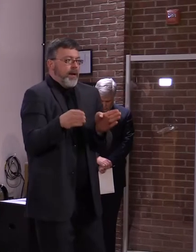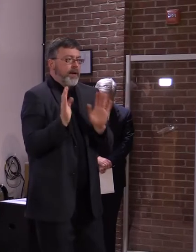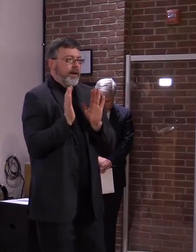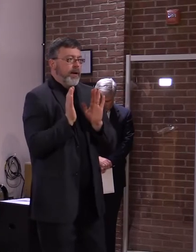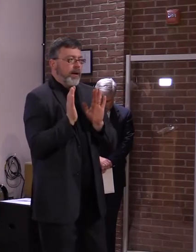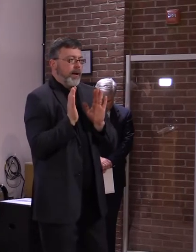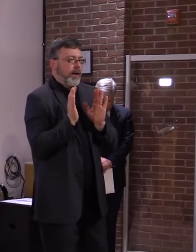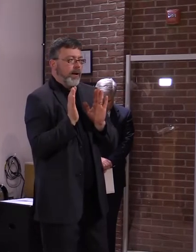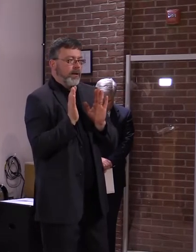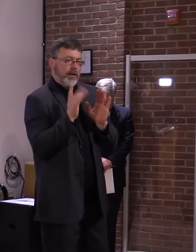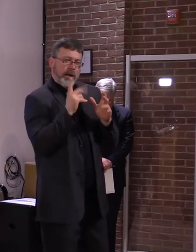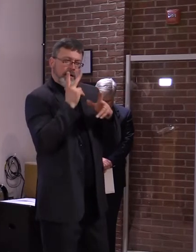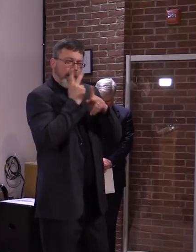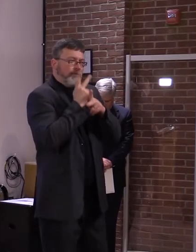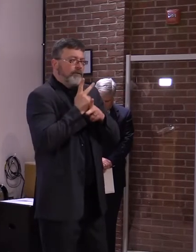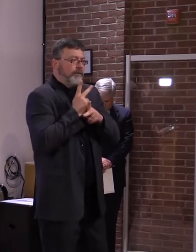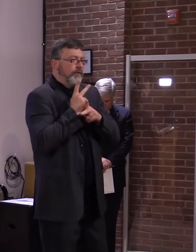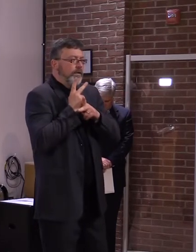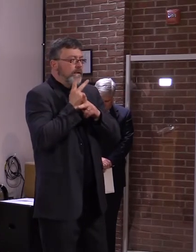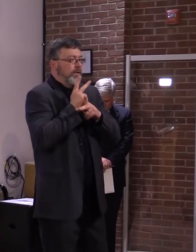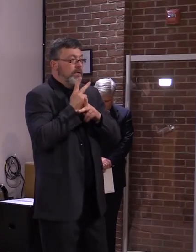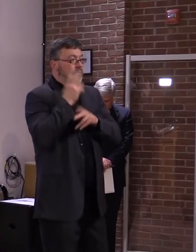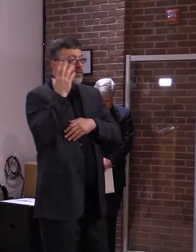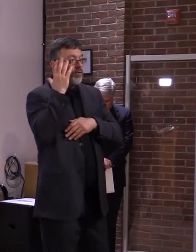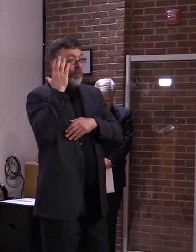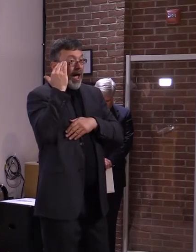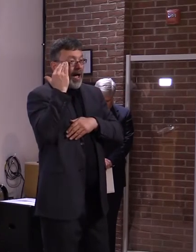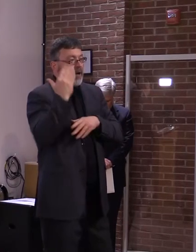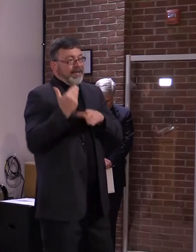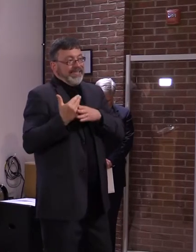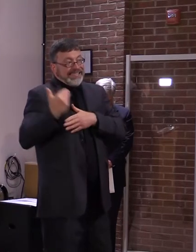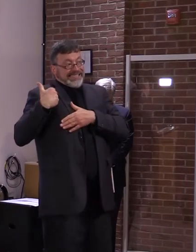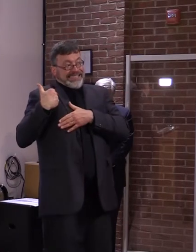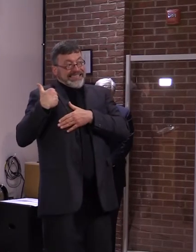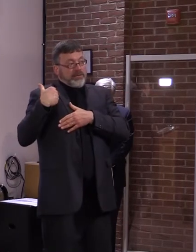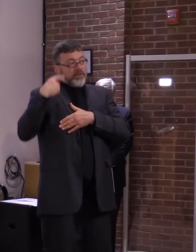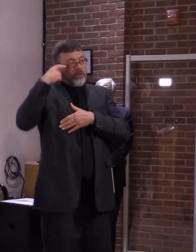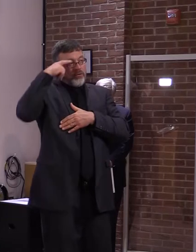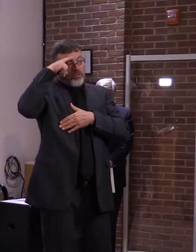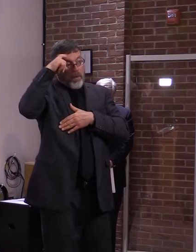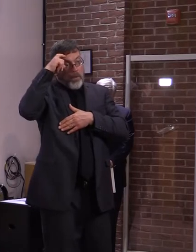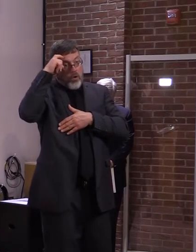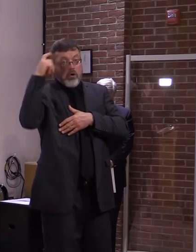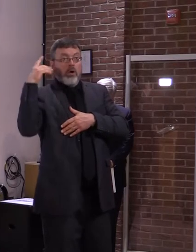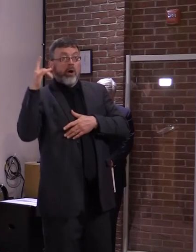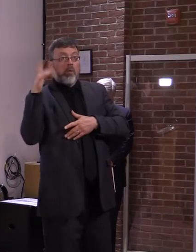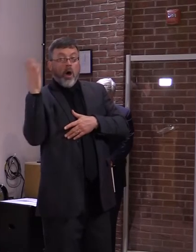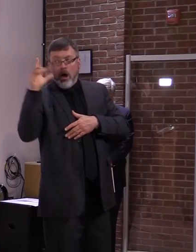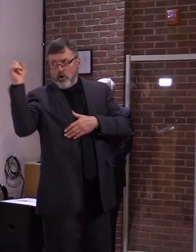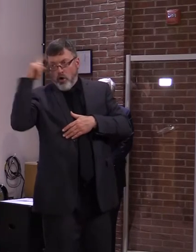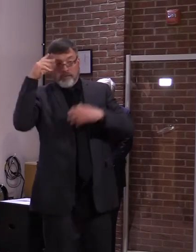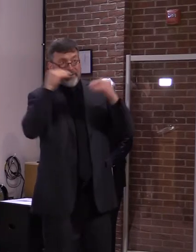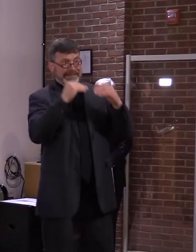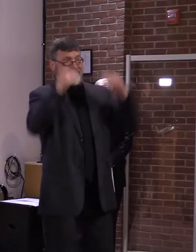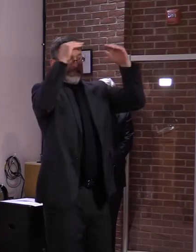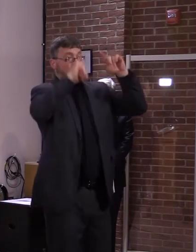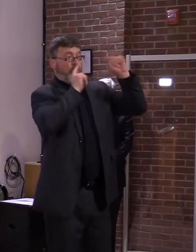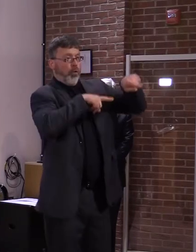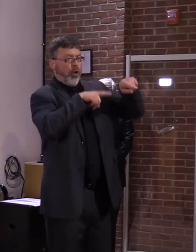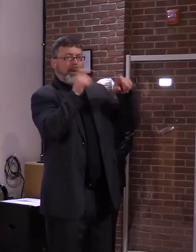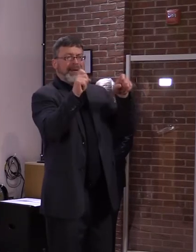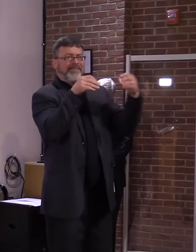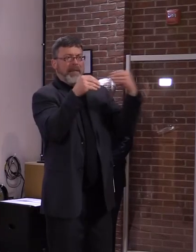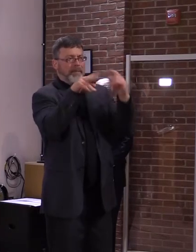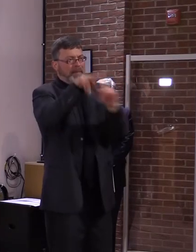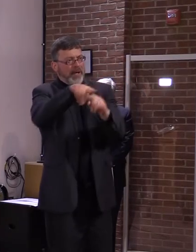summer to ensure that executive order flexibility conformed to the flexibility that was already in the regulation. So I think,